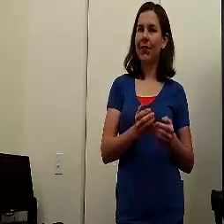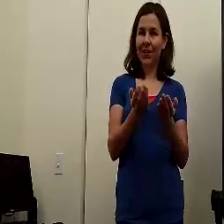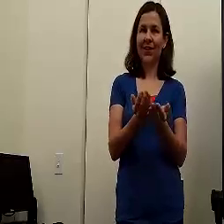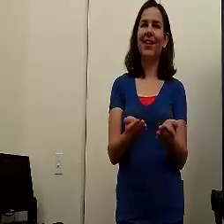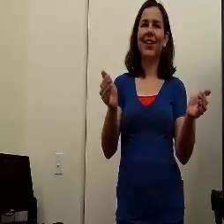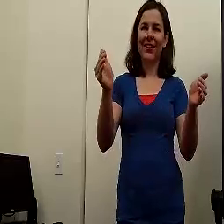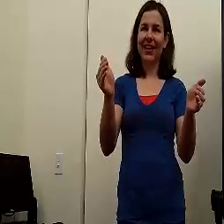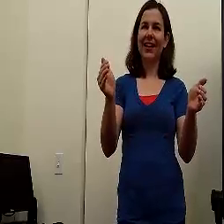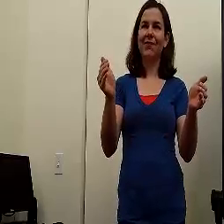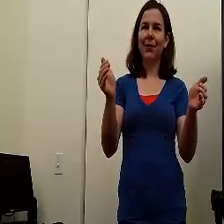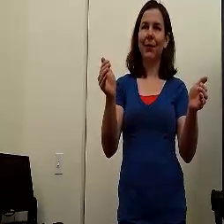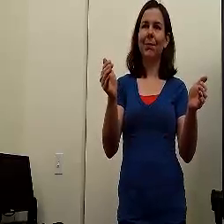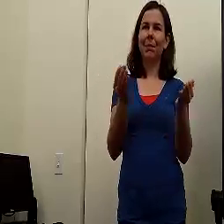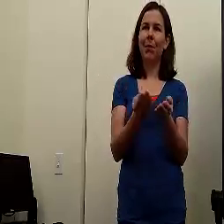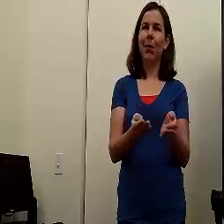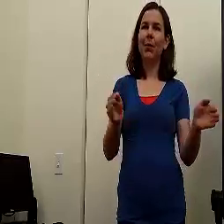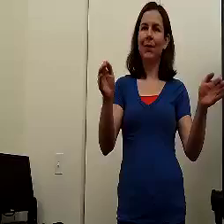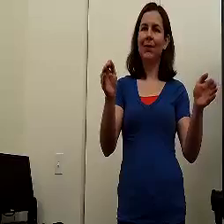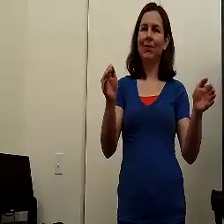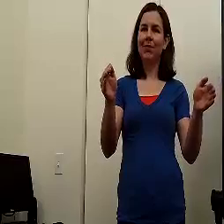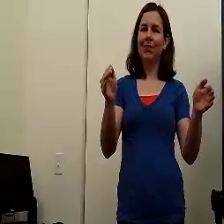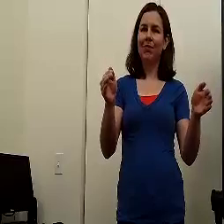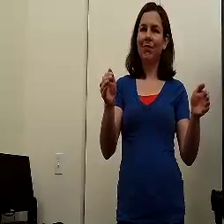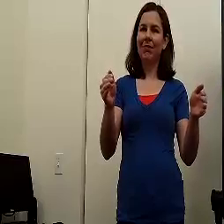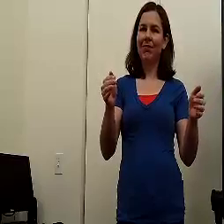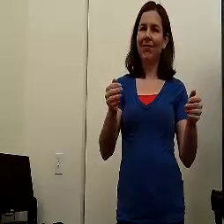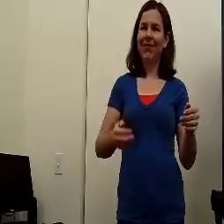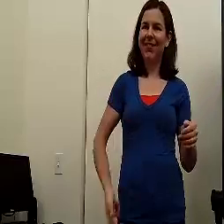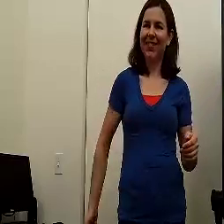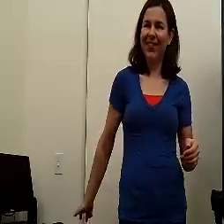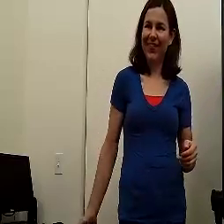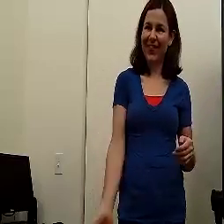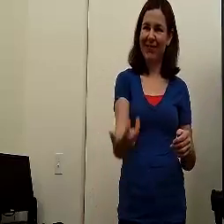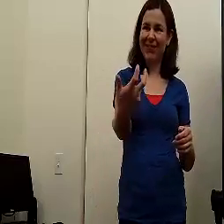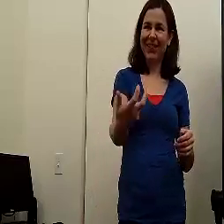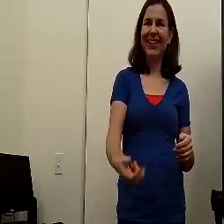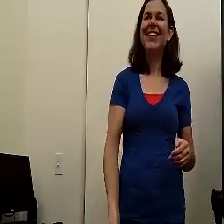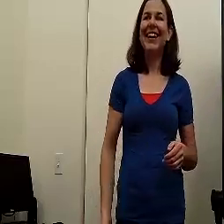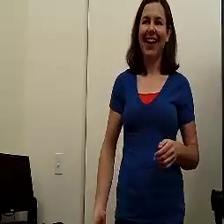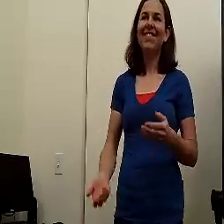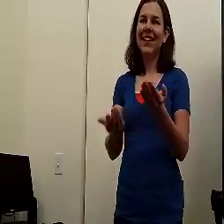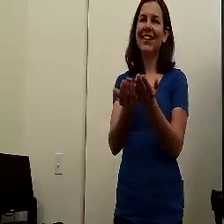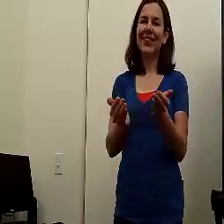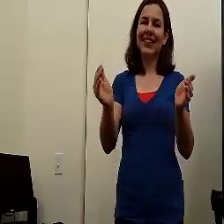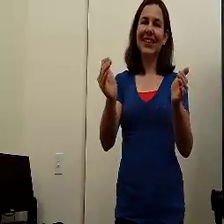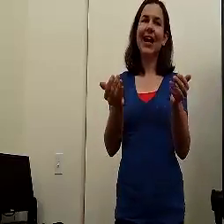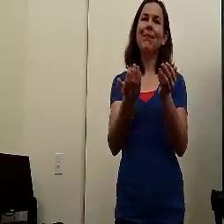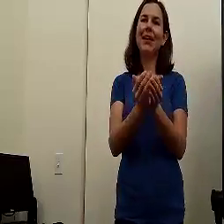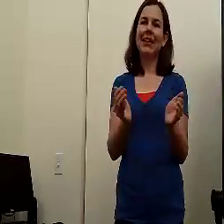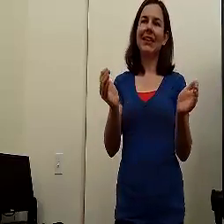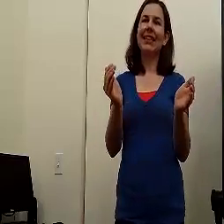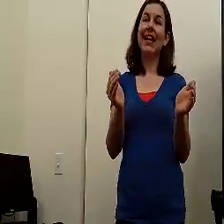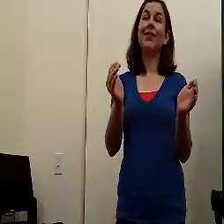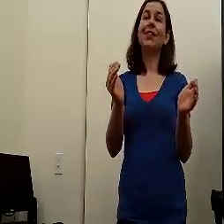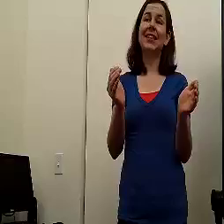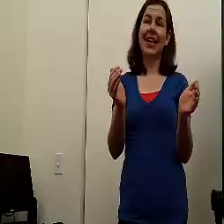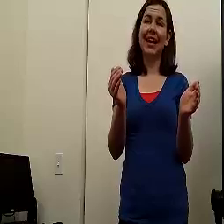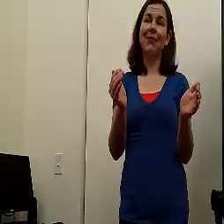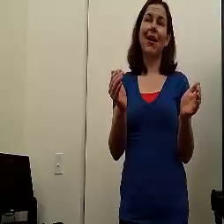So you'd still use that sign for bowl? Or the balloon, pretend Yeah, C you're sign. doing it. Yeah. Yeah. So in C sign, because it sounds the same and